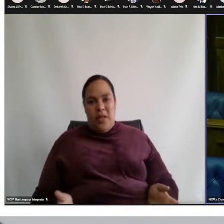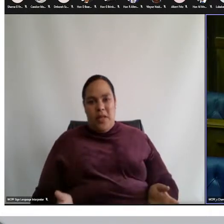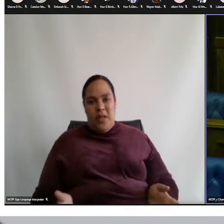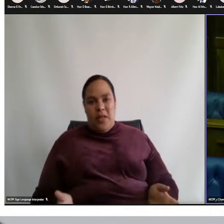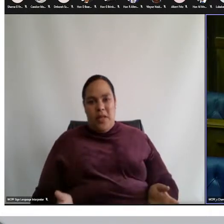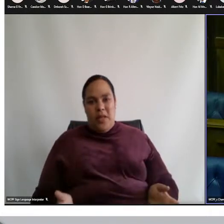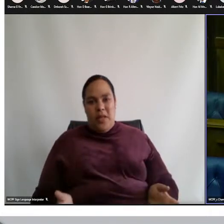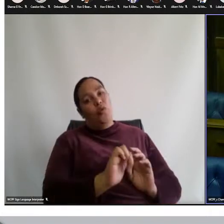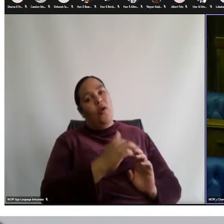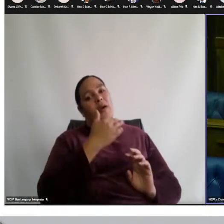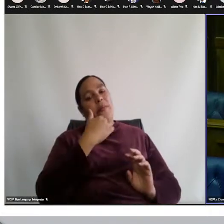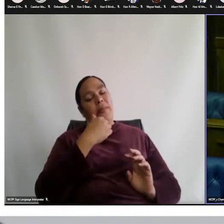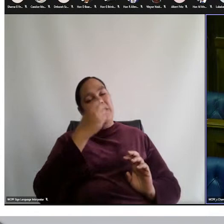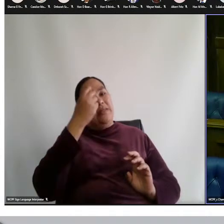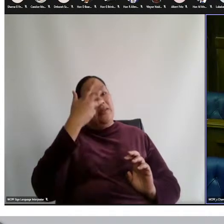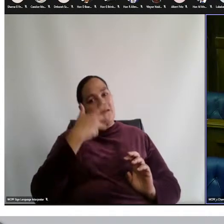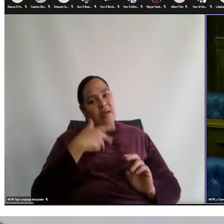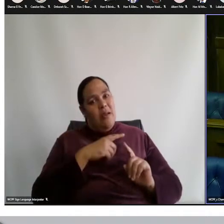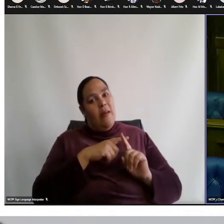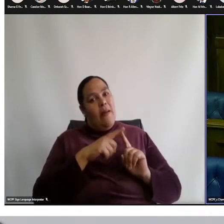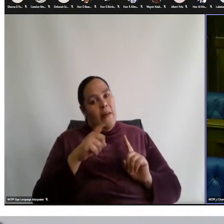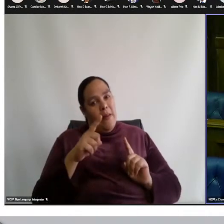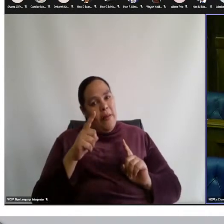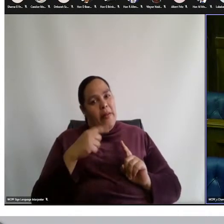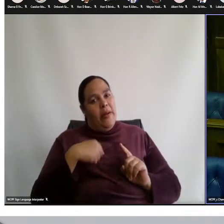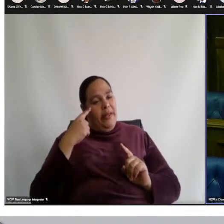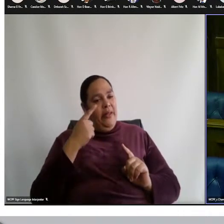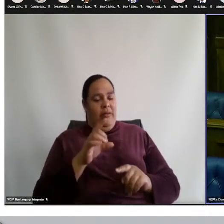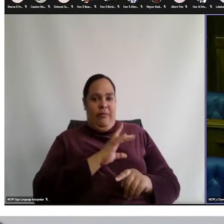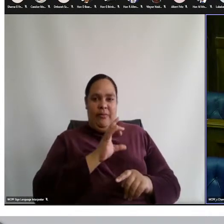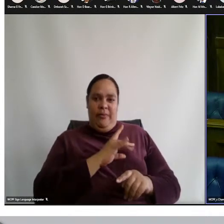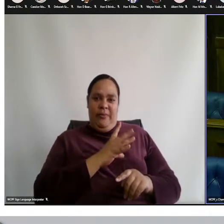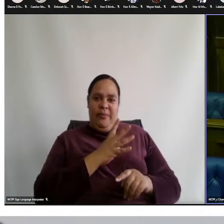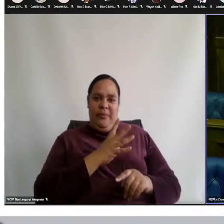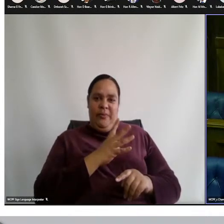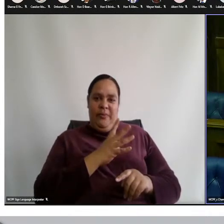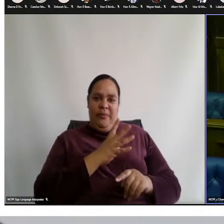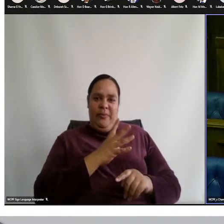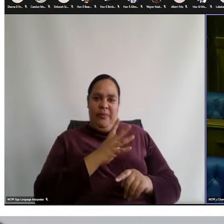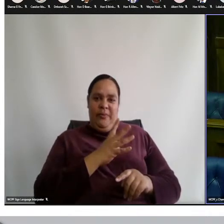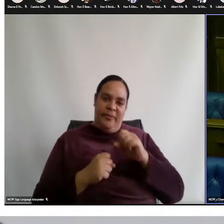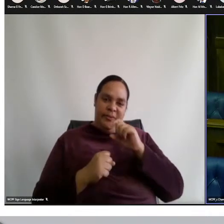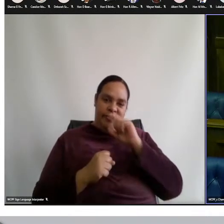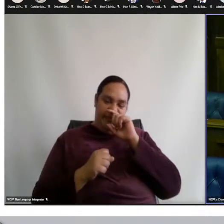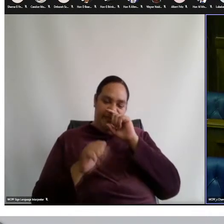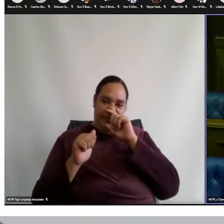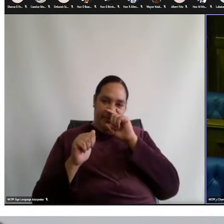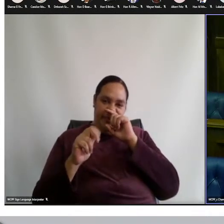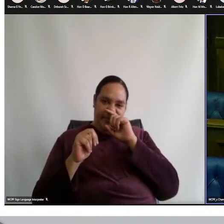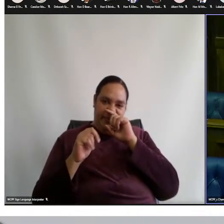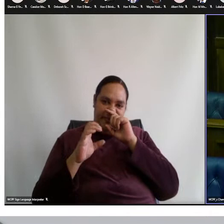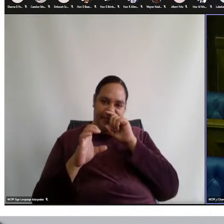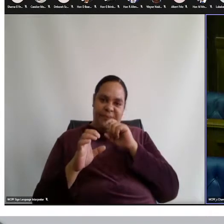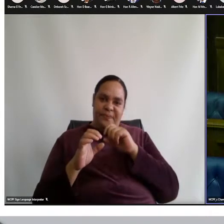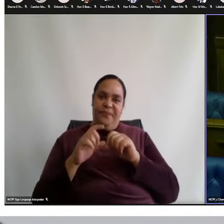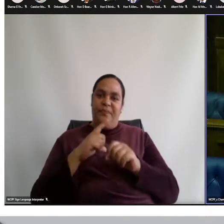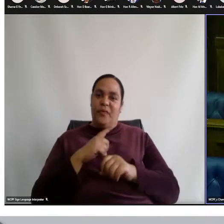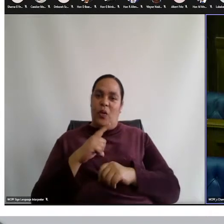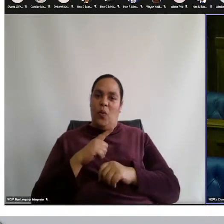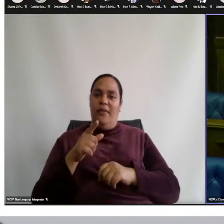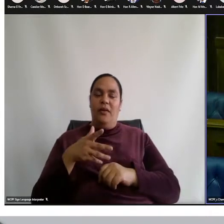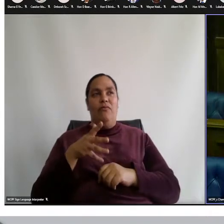response, please indicate. But I think it is this fear of a strengthening ANC that is